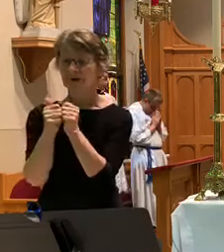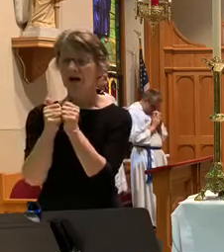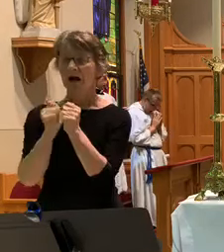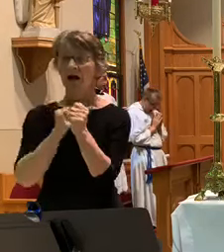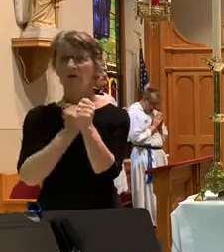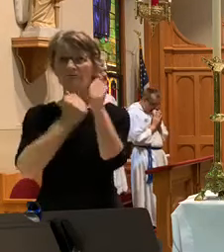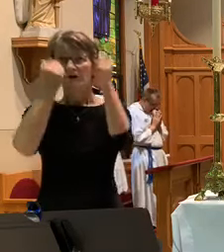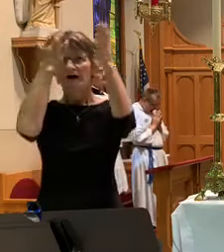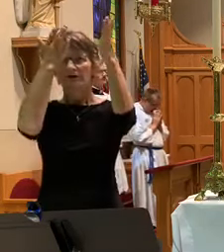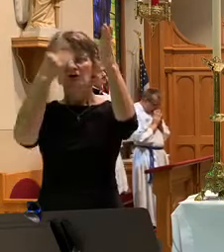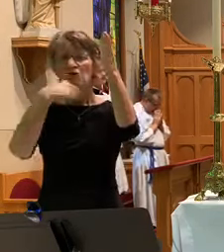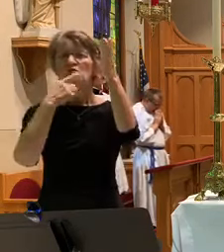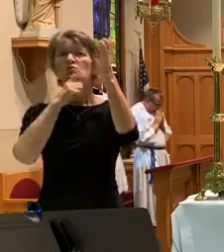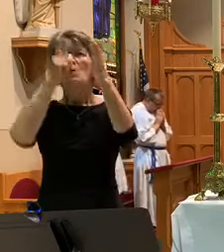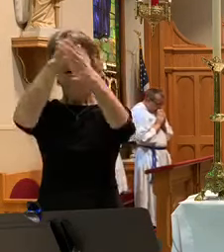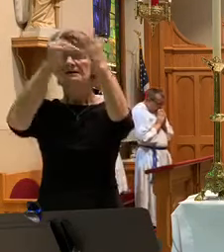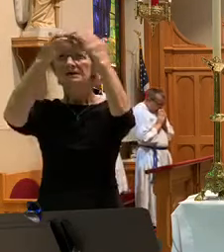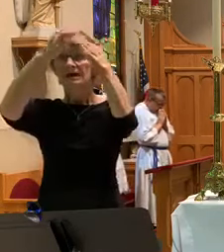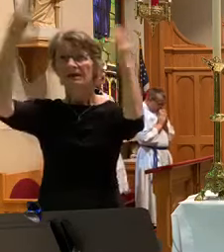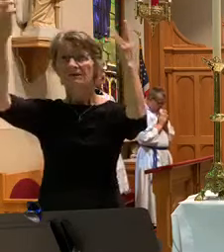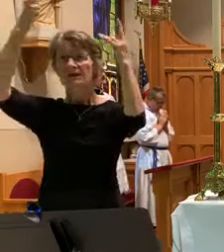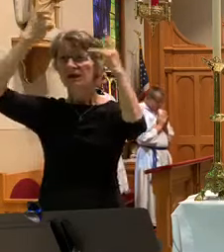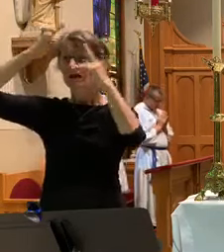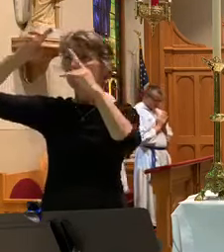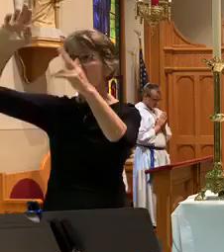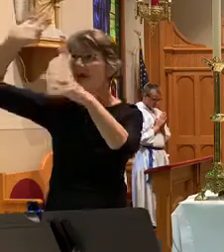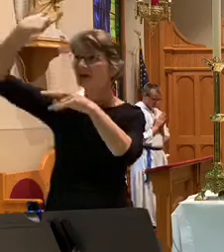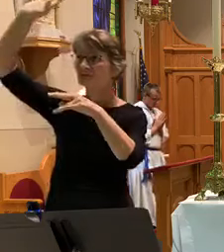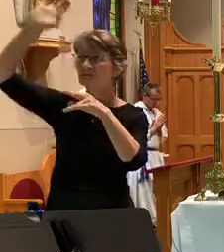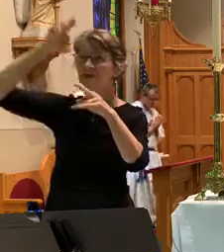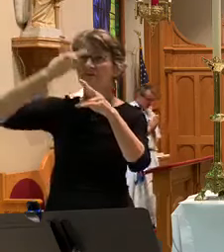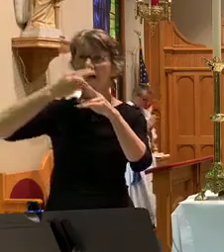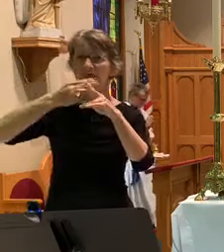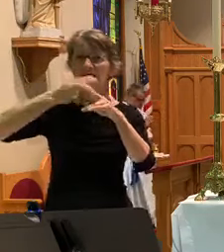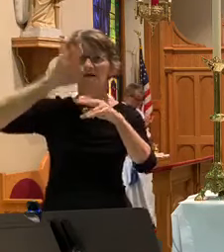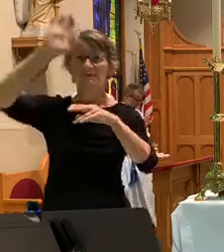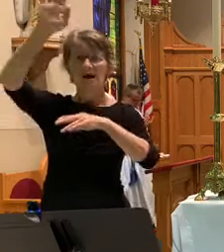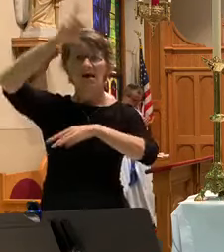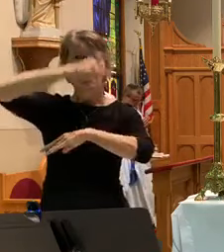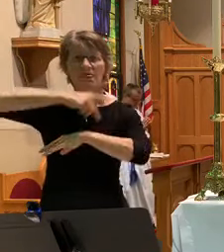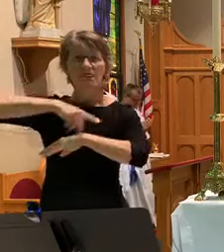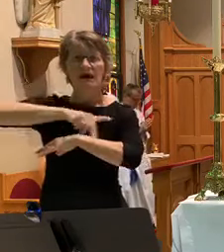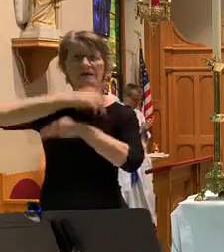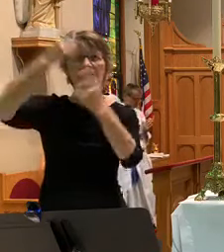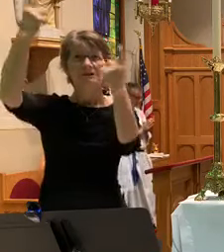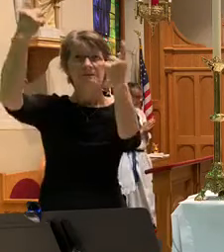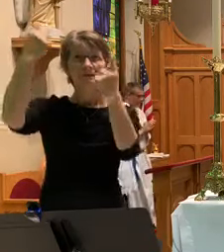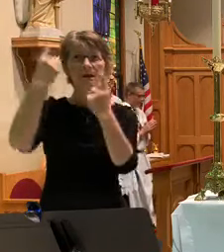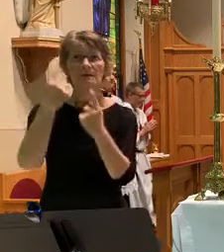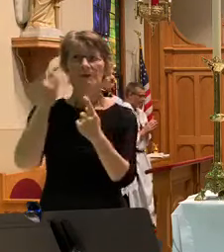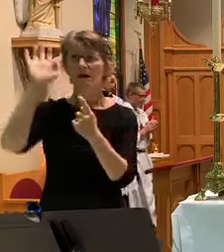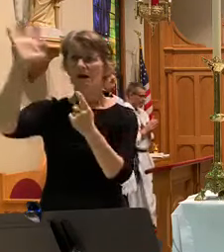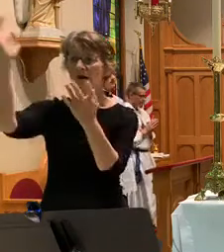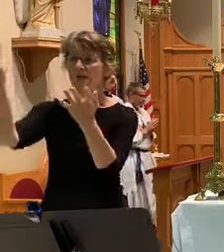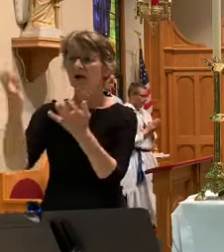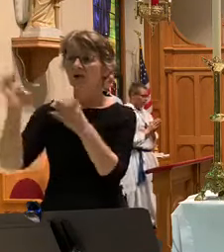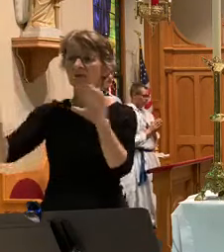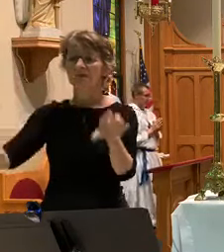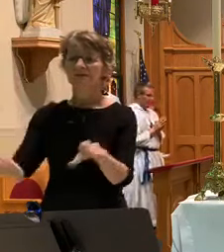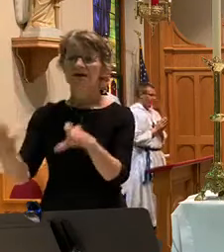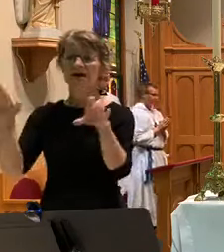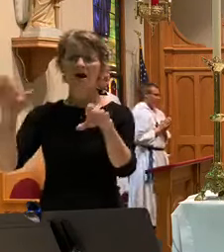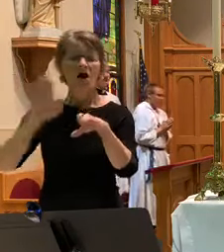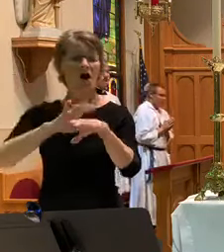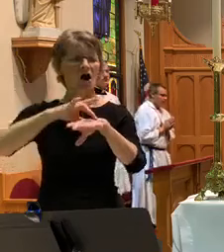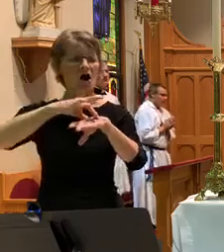say, Our Father, who art in heaven, hallowed be thy name. Thy kingdom come,